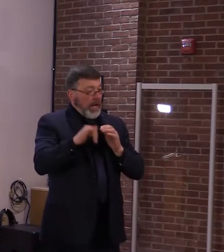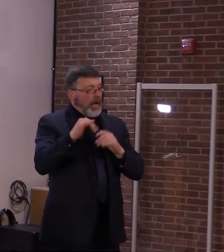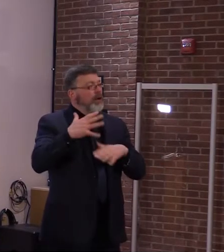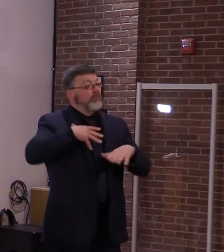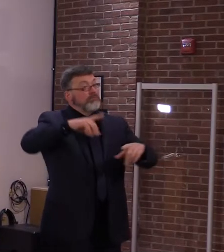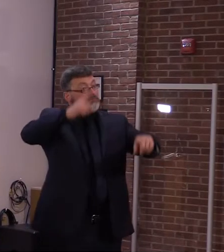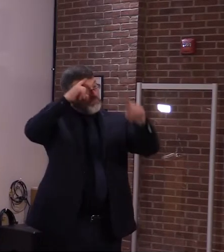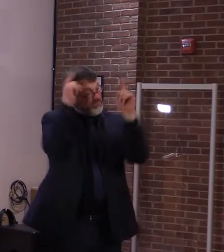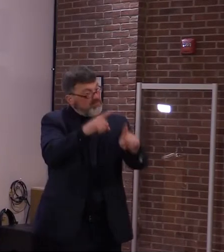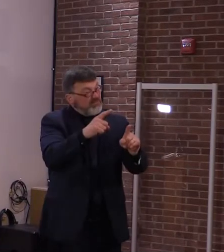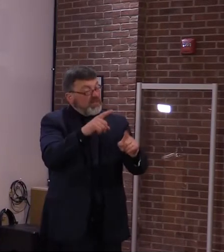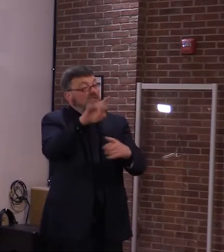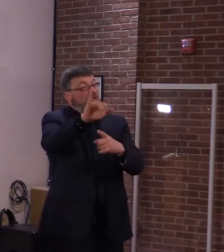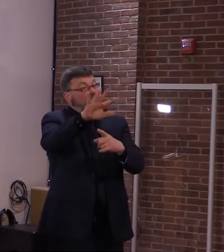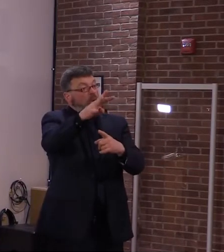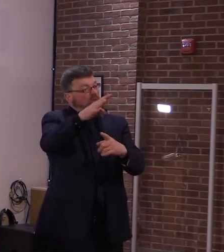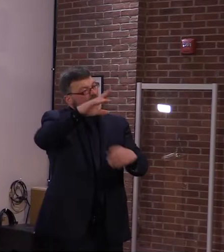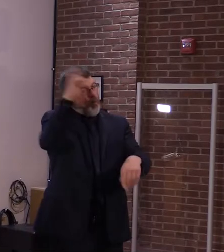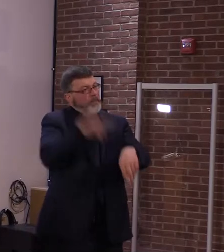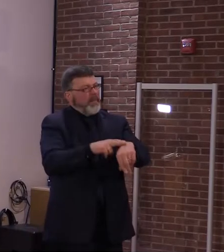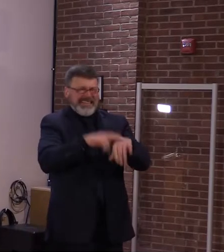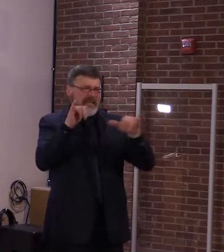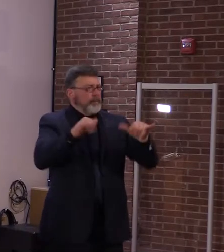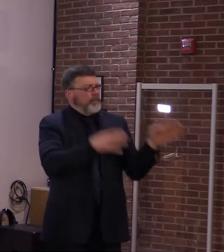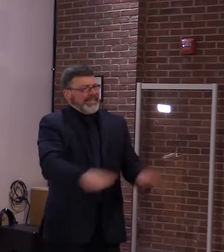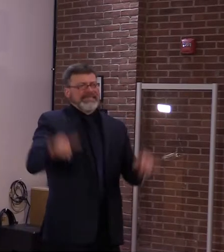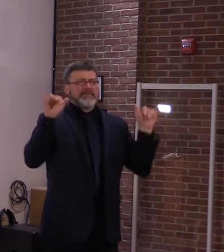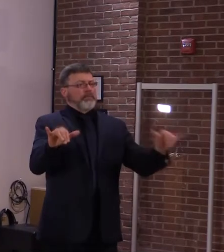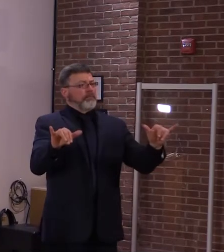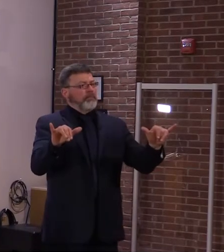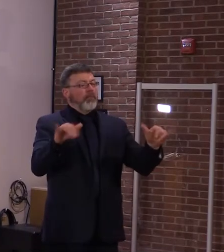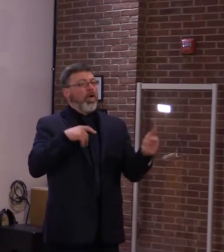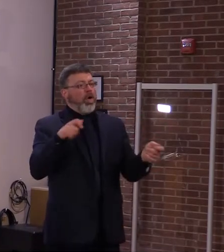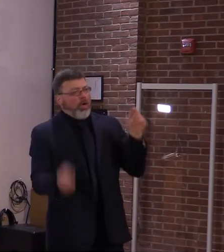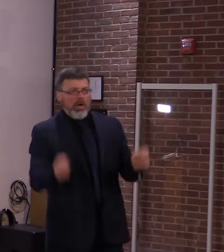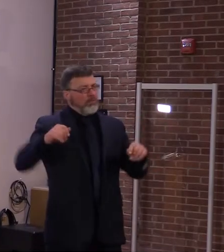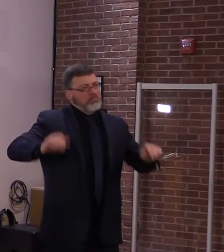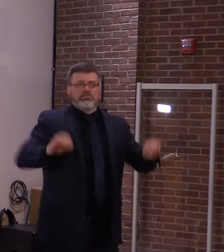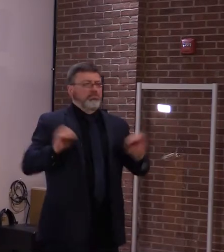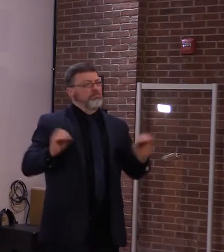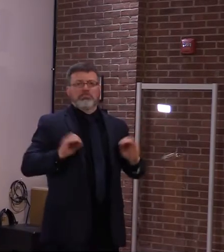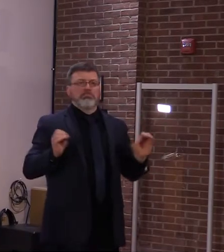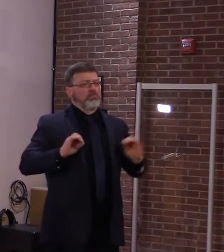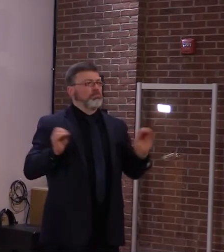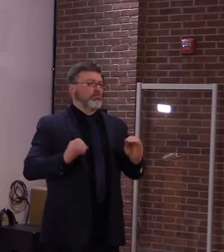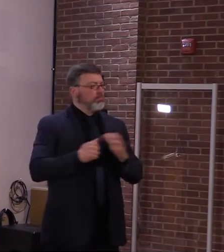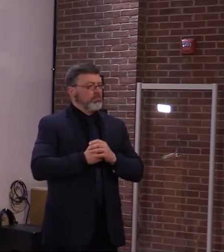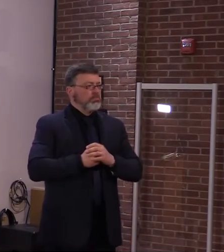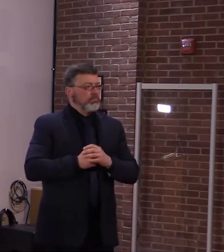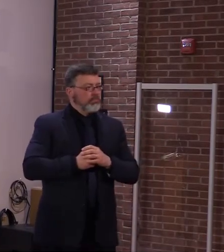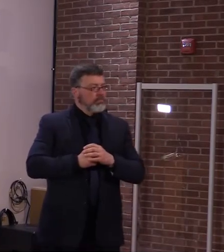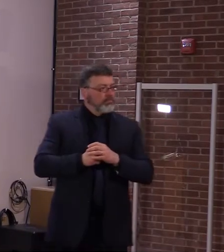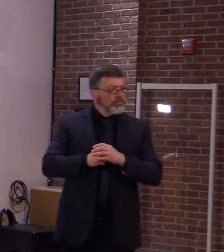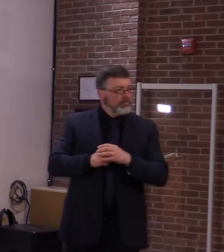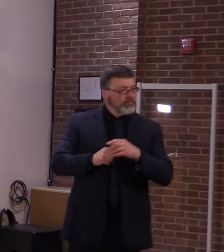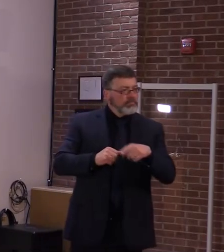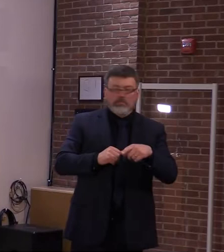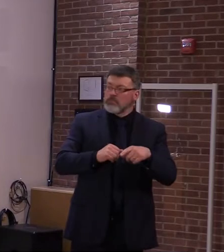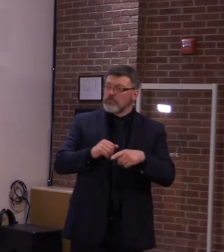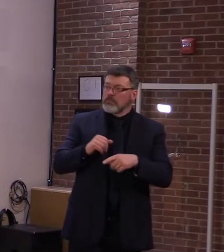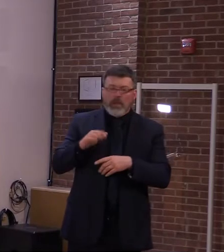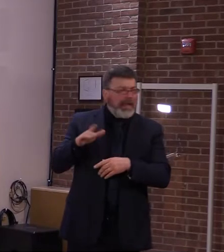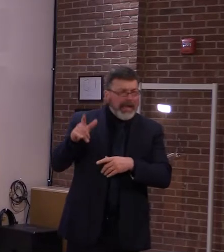we would force anybody to do. Anything else, Dr. Levine? So what are the latest numbers? What are the latest numbers of